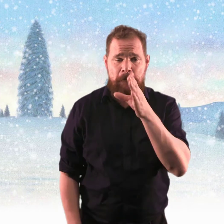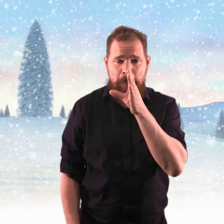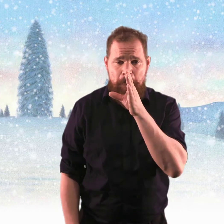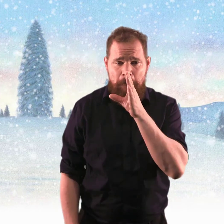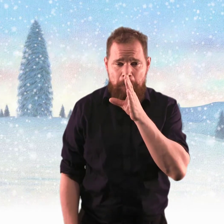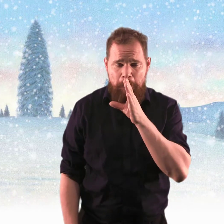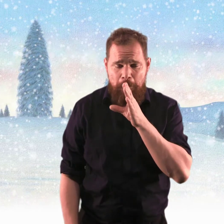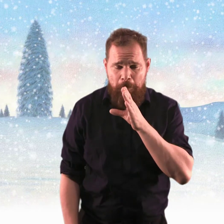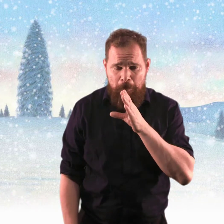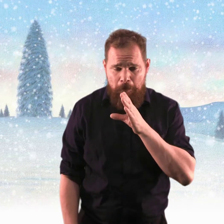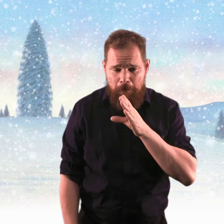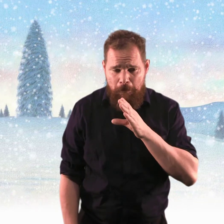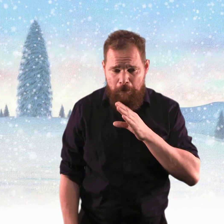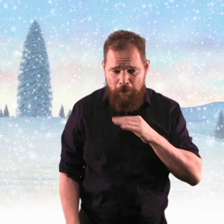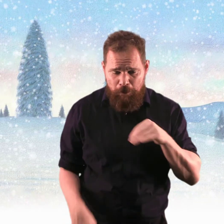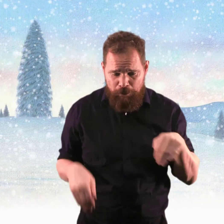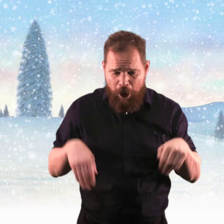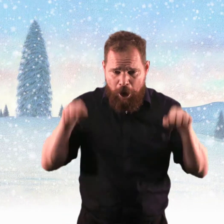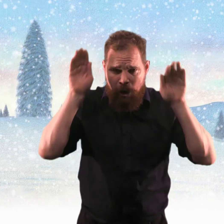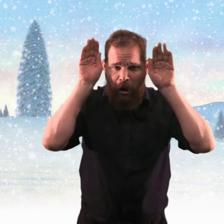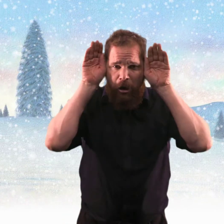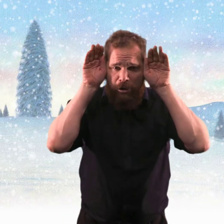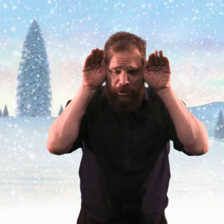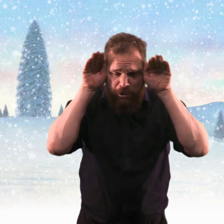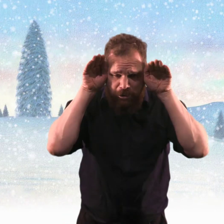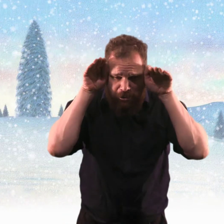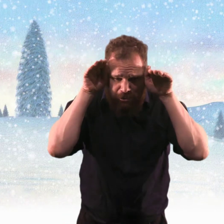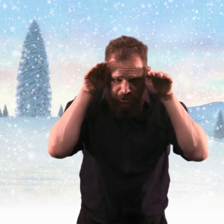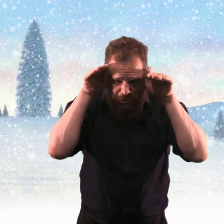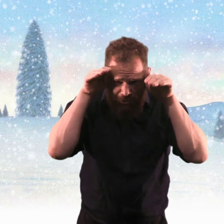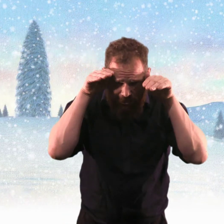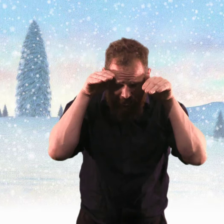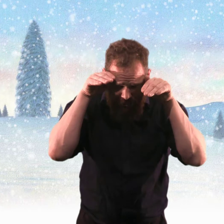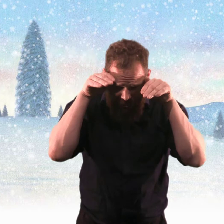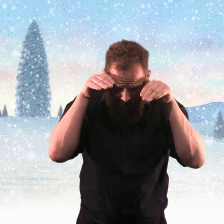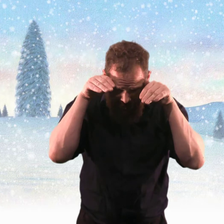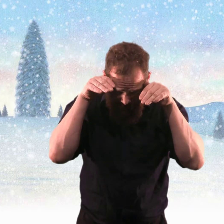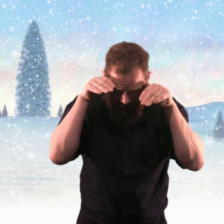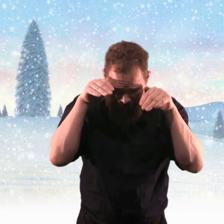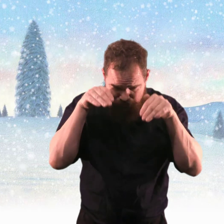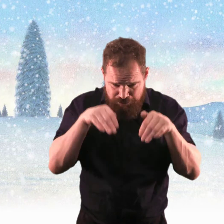Billy was sad, and the dog's ears drooped.